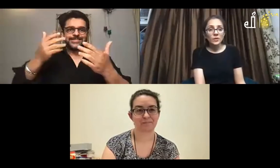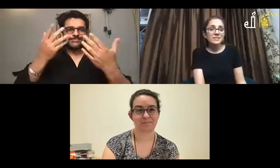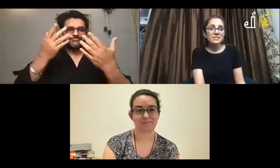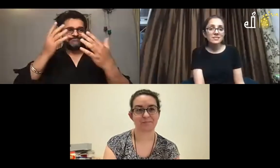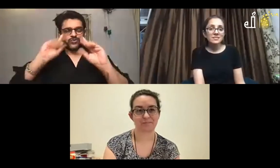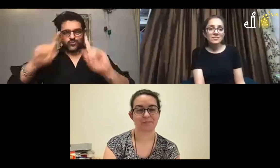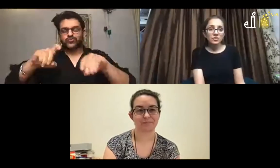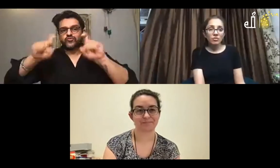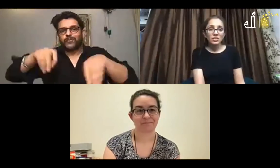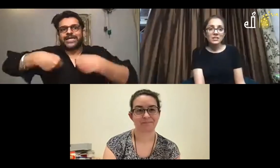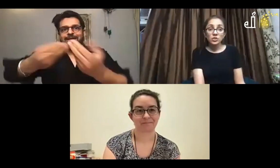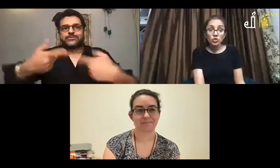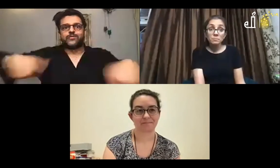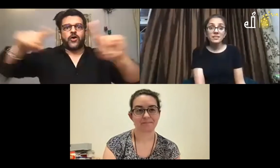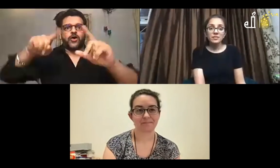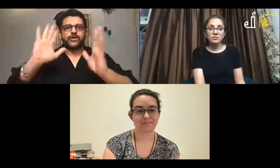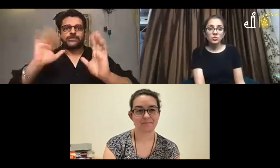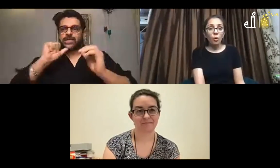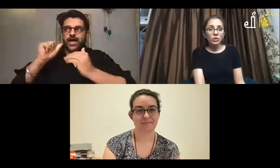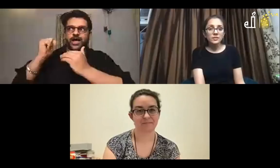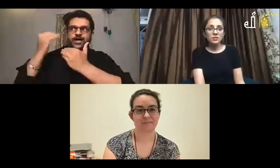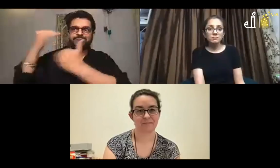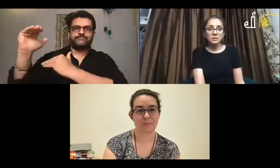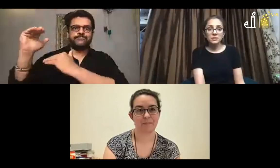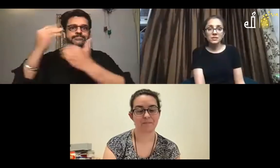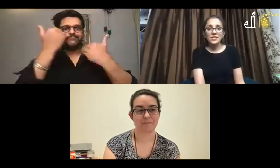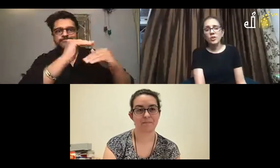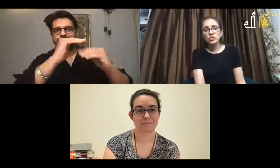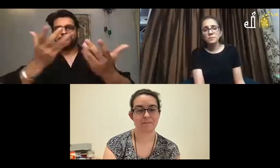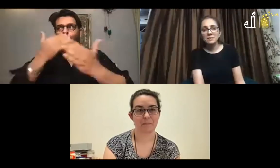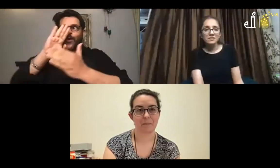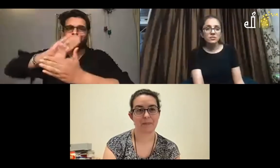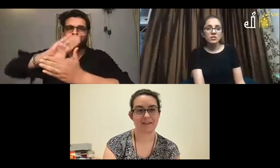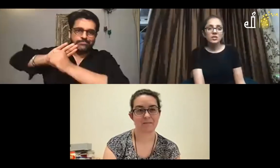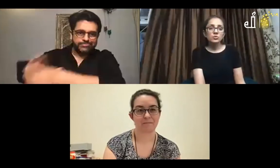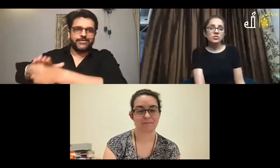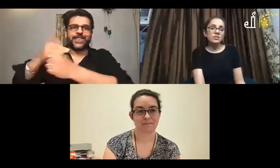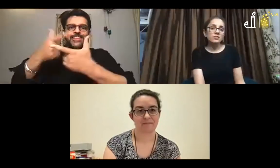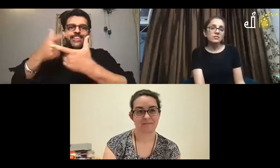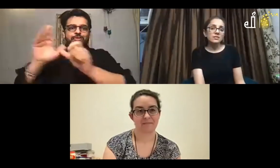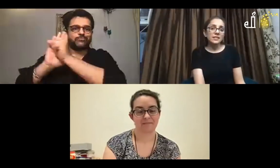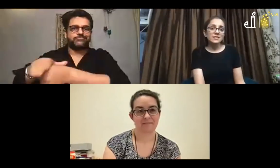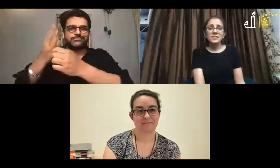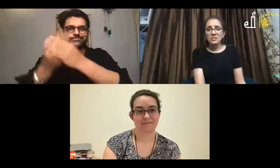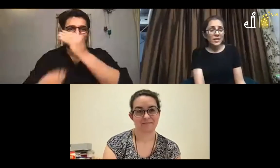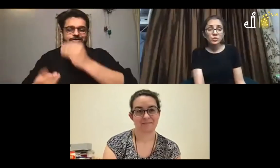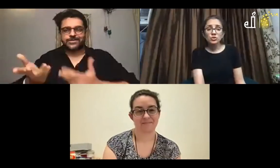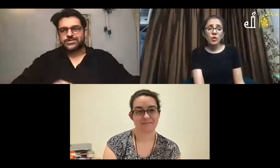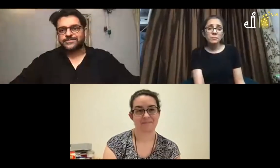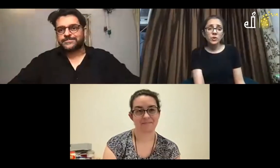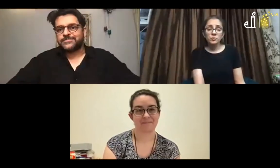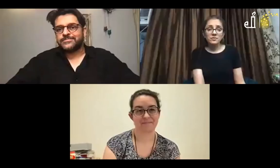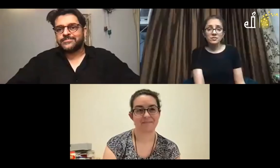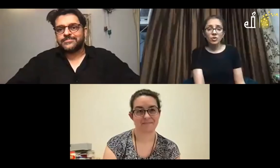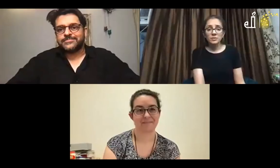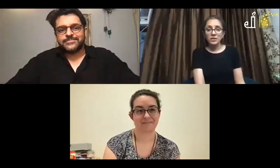the choice is, it should be given to all the people and not just be limited to certain things, and language should not